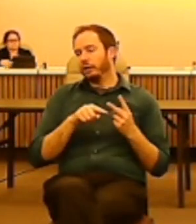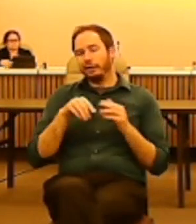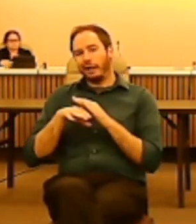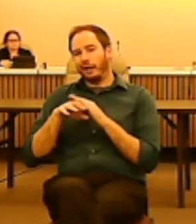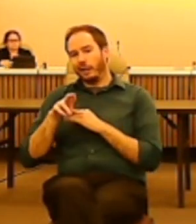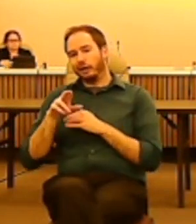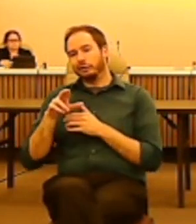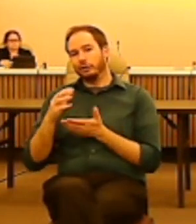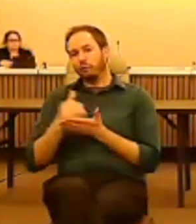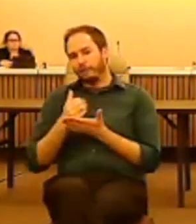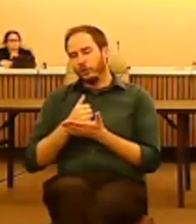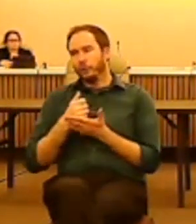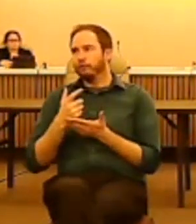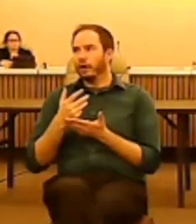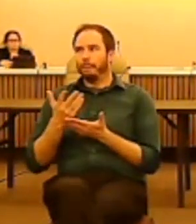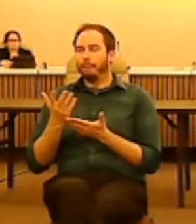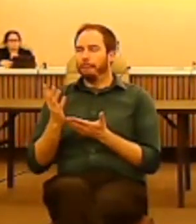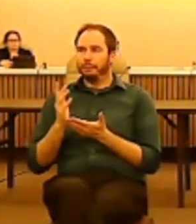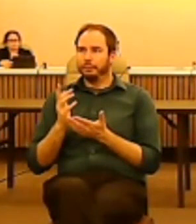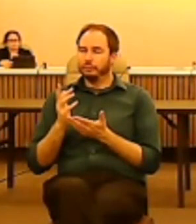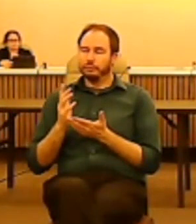excess revenues from